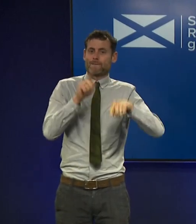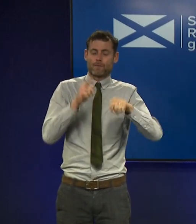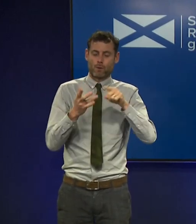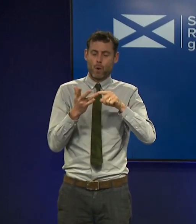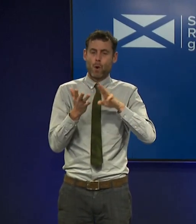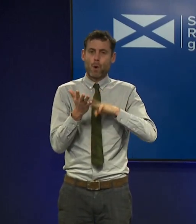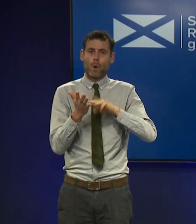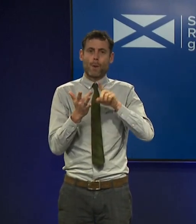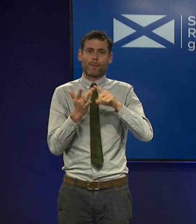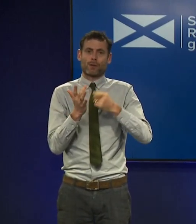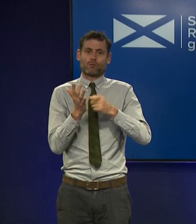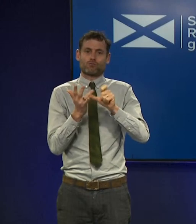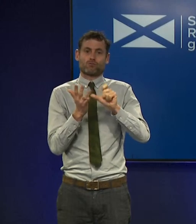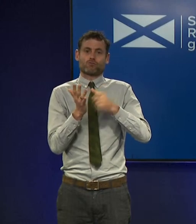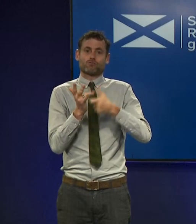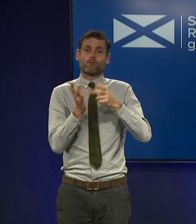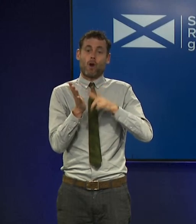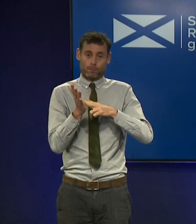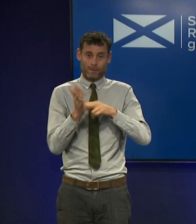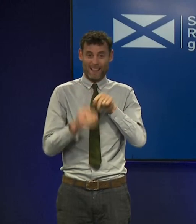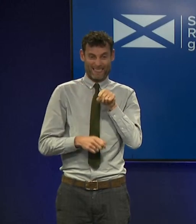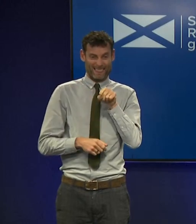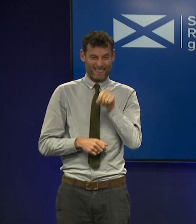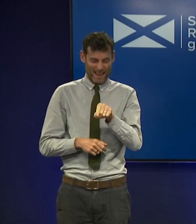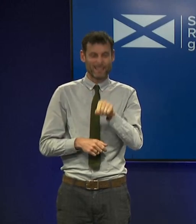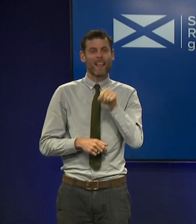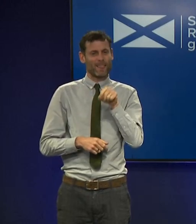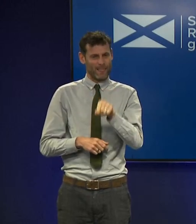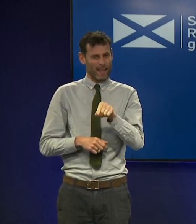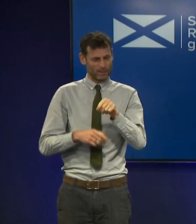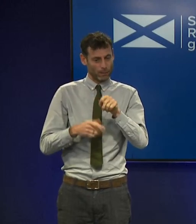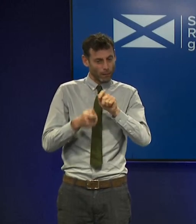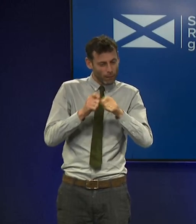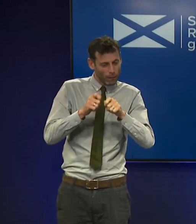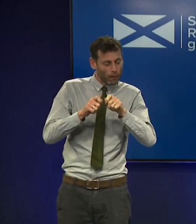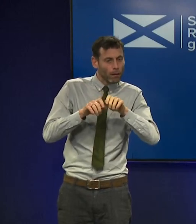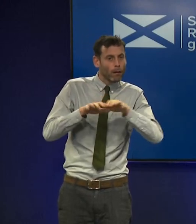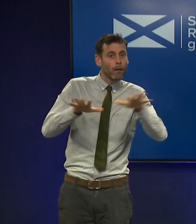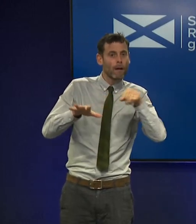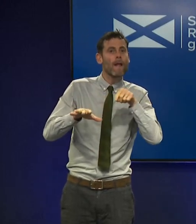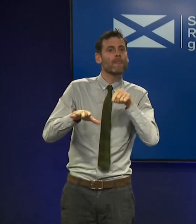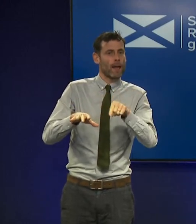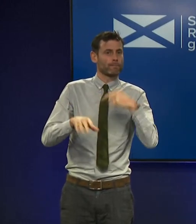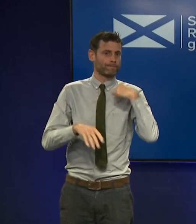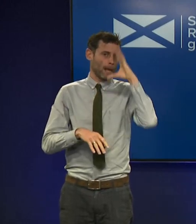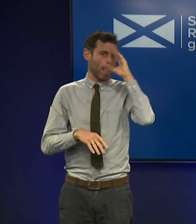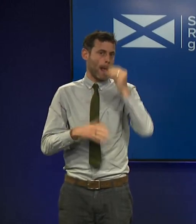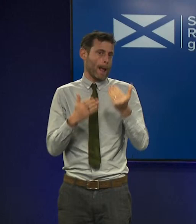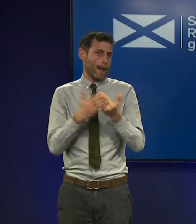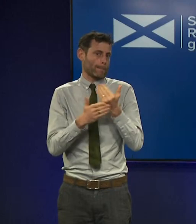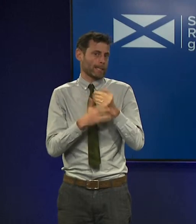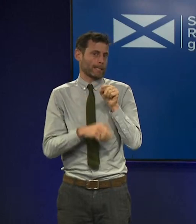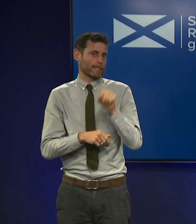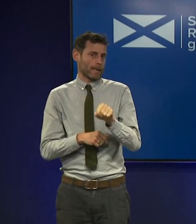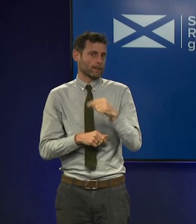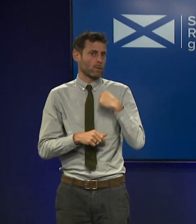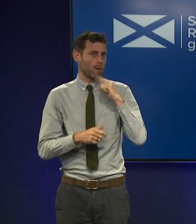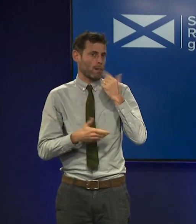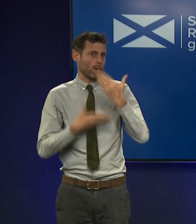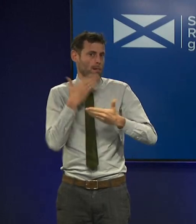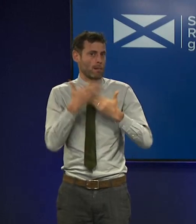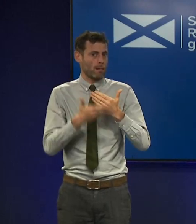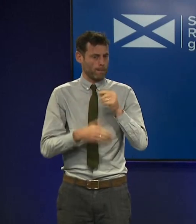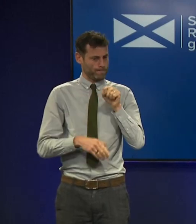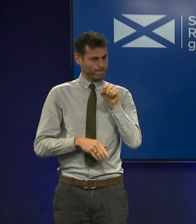is that we want to update you on today. I'm going to set out what we know so far about the new variant, though